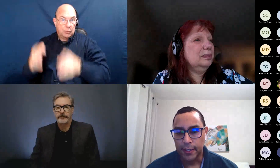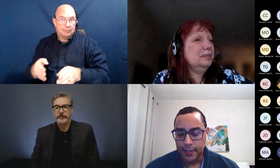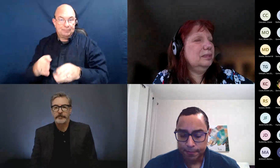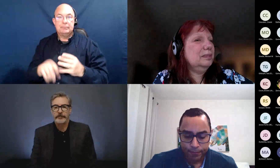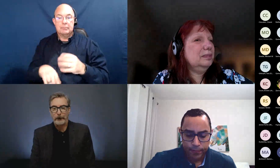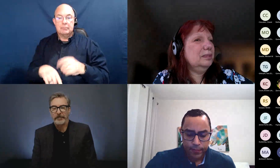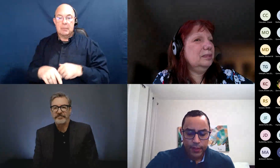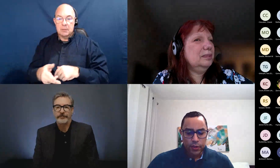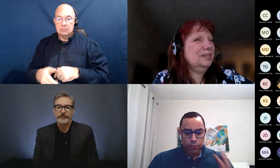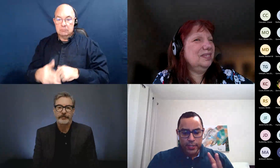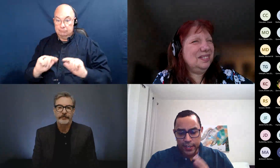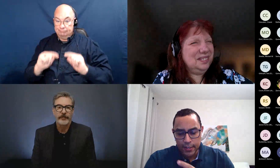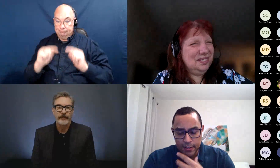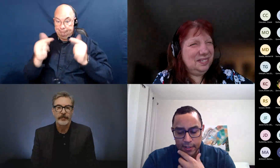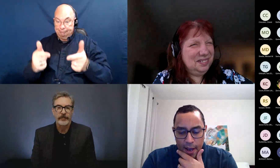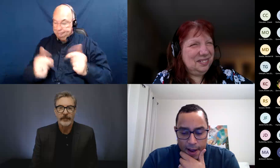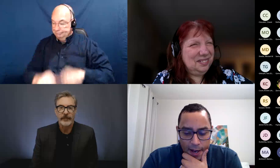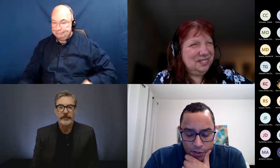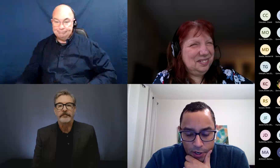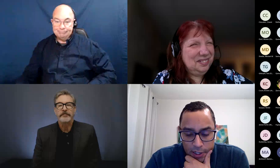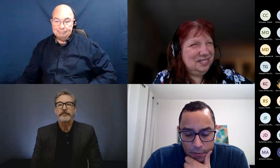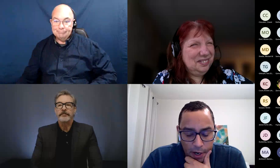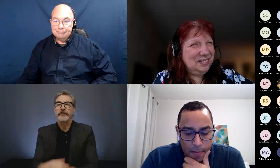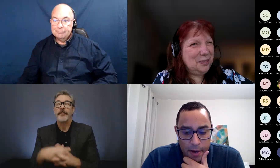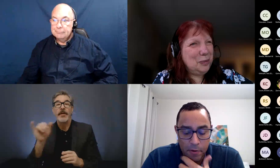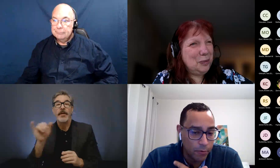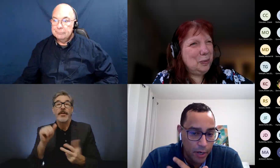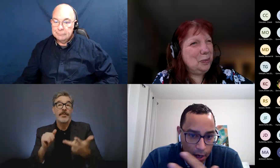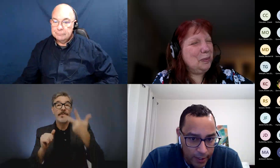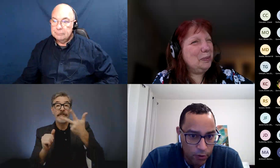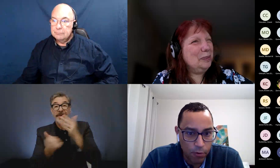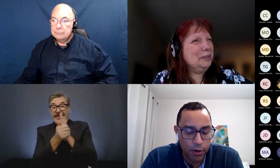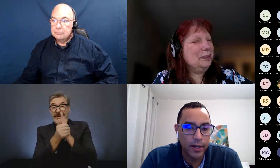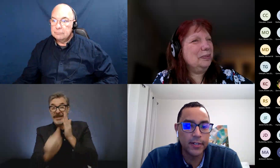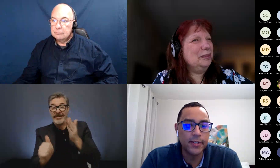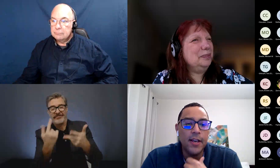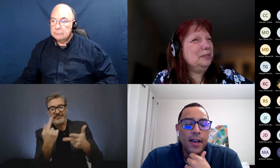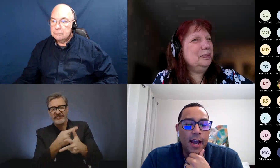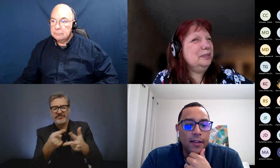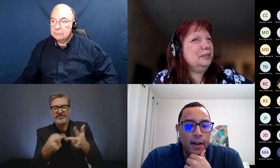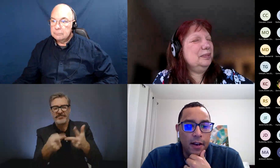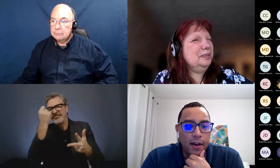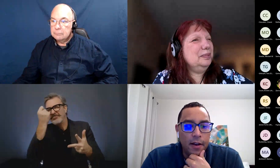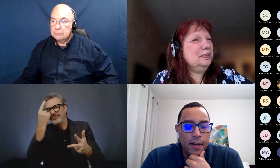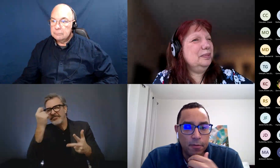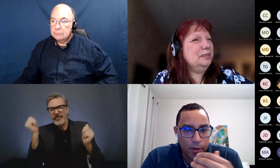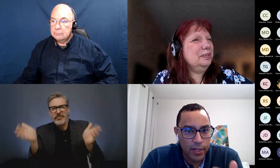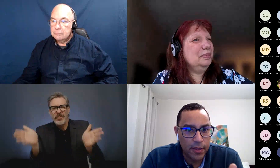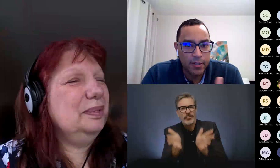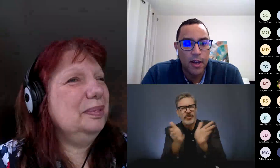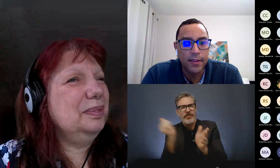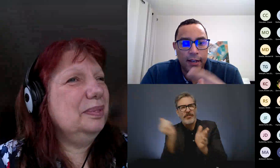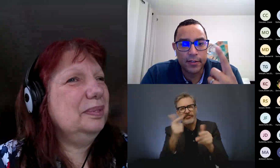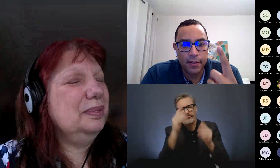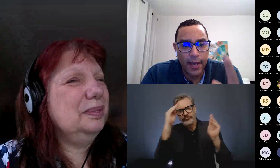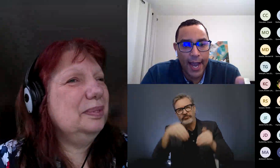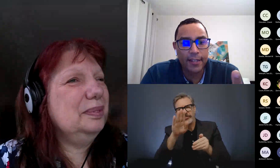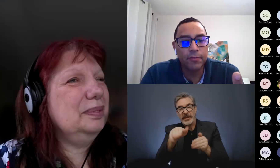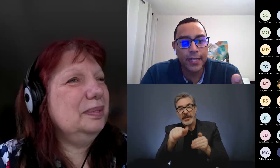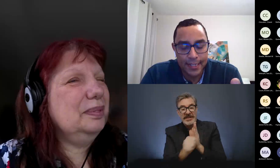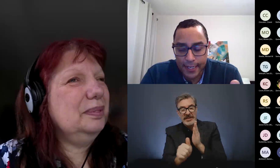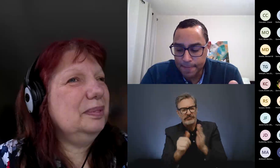Finally, three skills I strongly recommend. While we all need to work on it, and especially in this